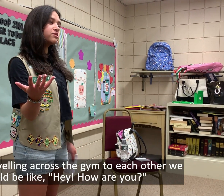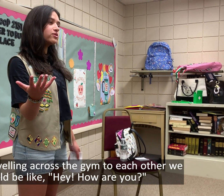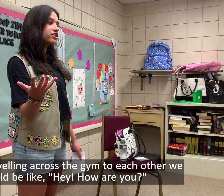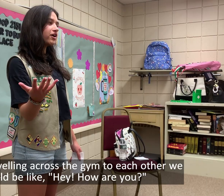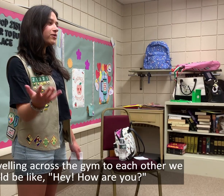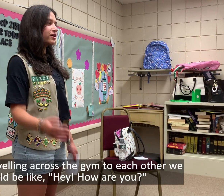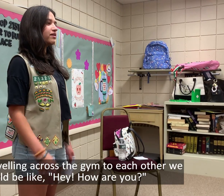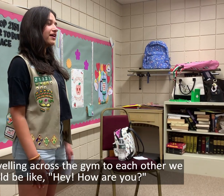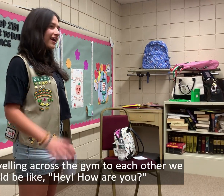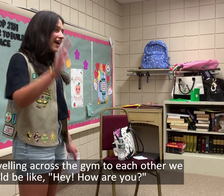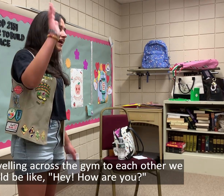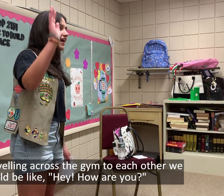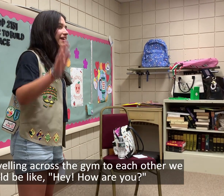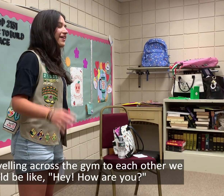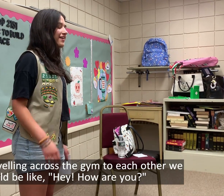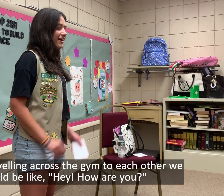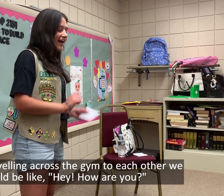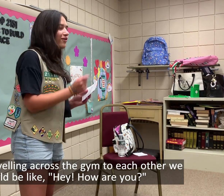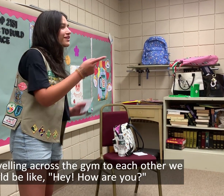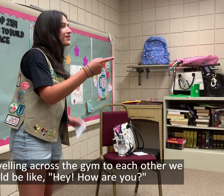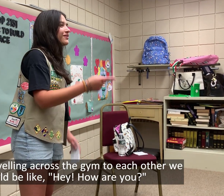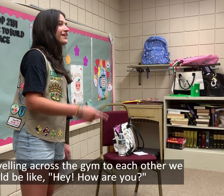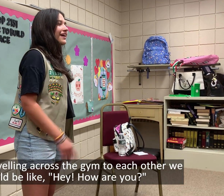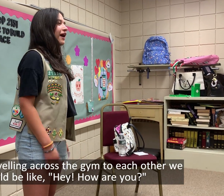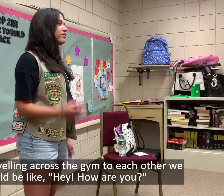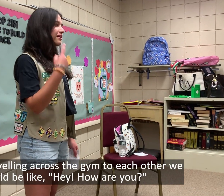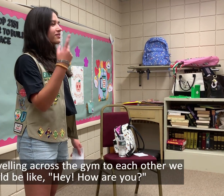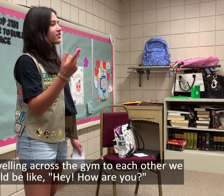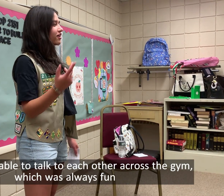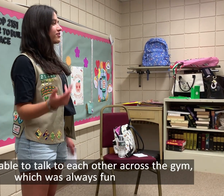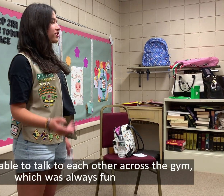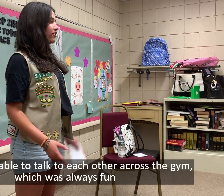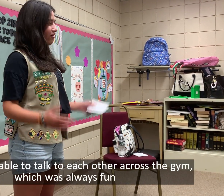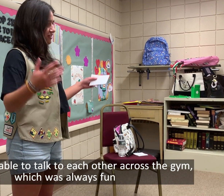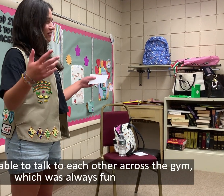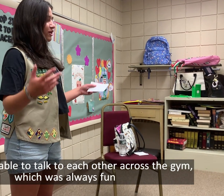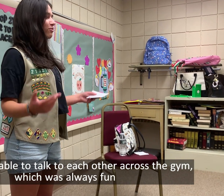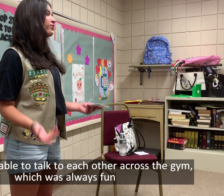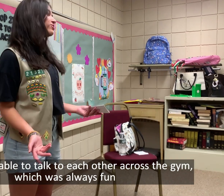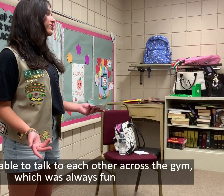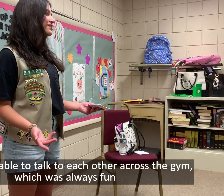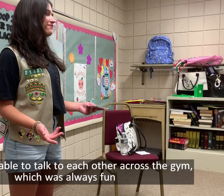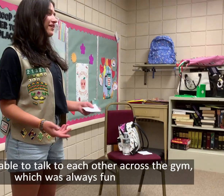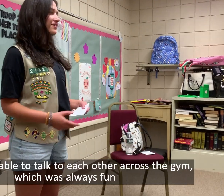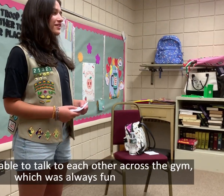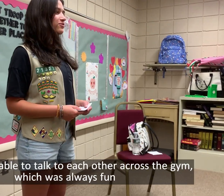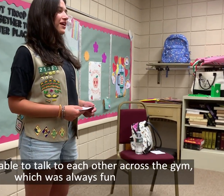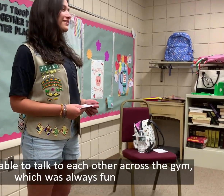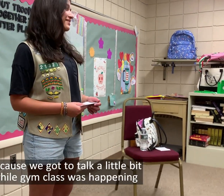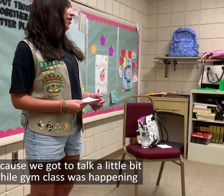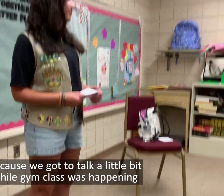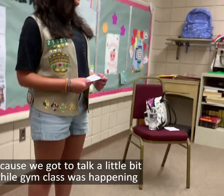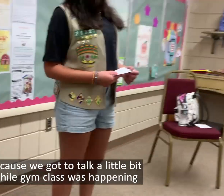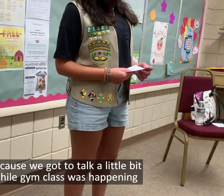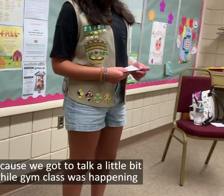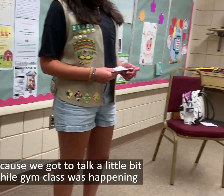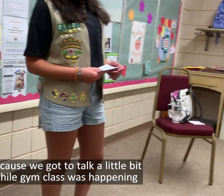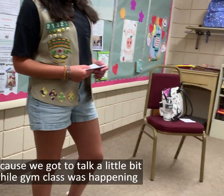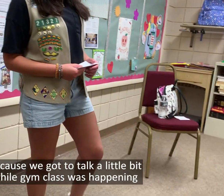each other. We could be like, hey, how are you? And we'd be able to talk to each other across the gym, which was always fun because we got to talk a little bit while gym class